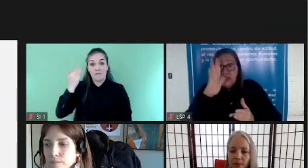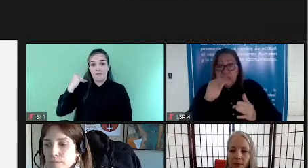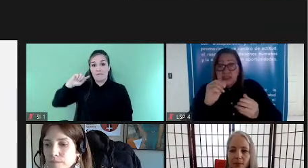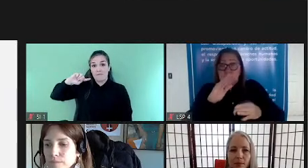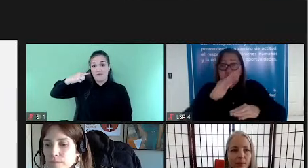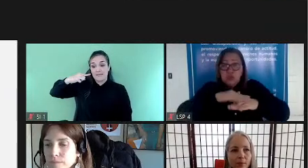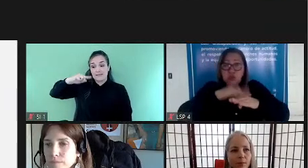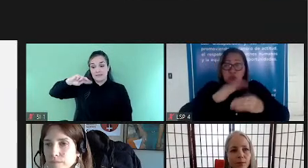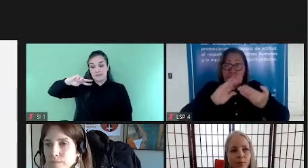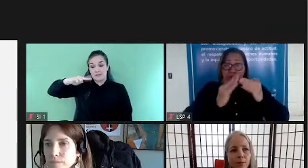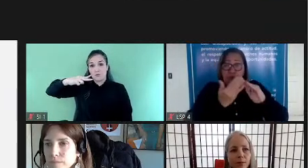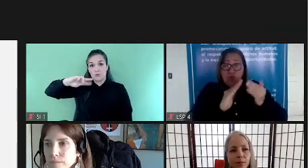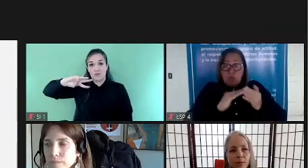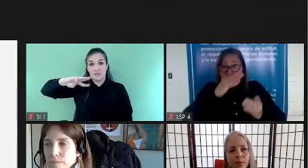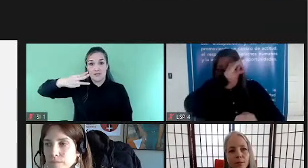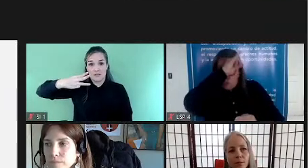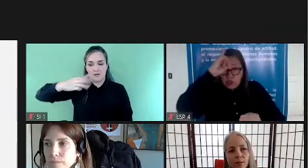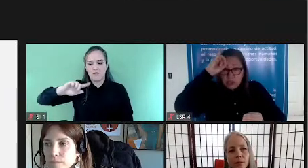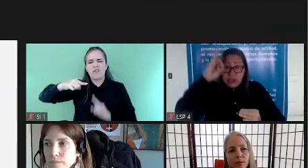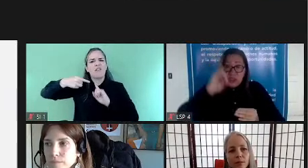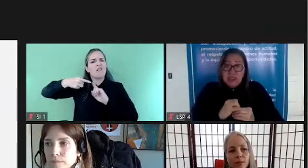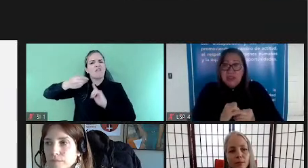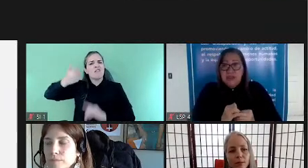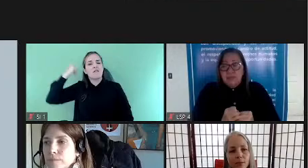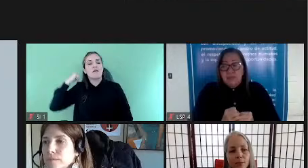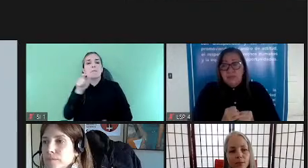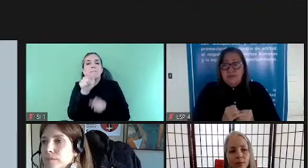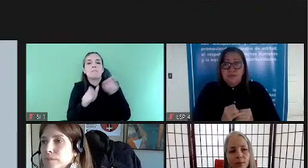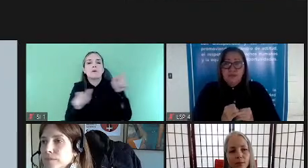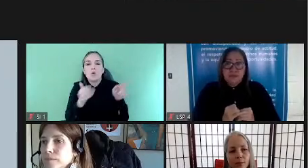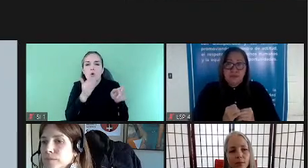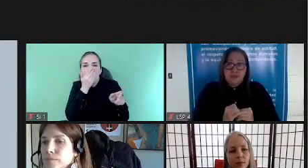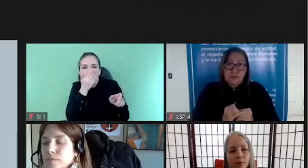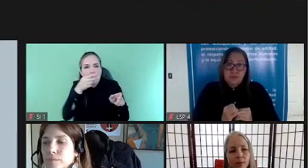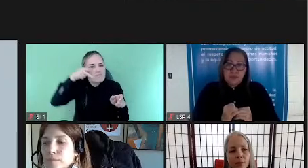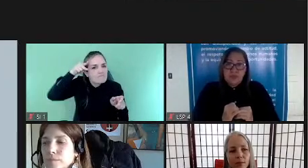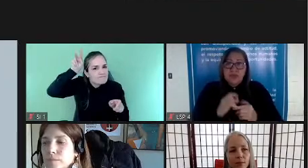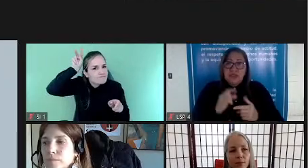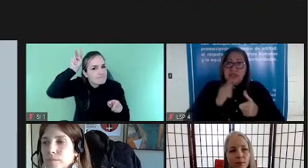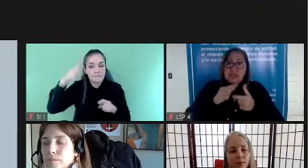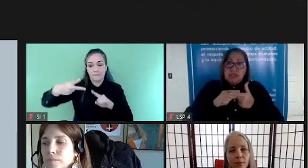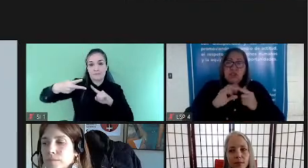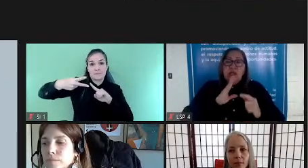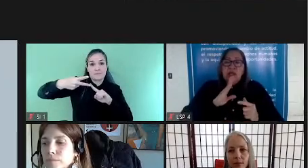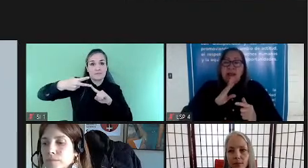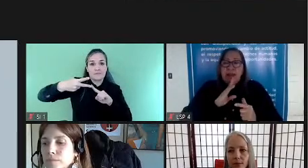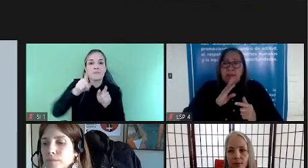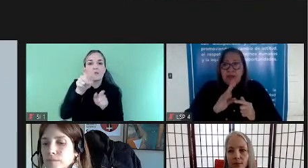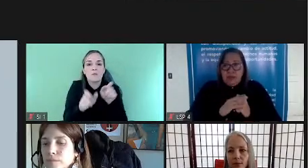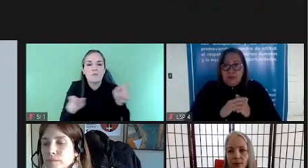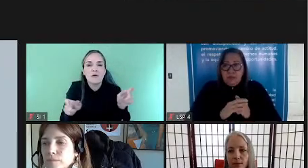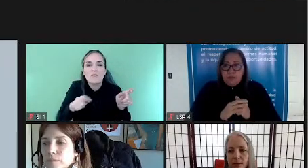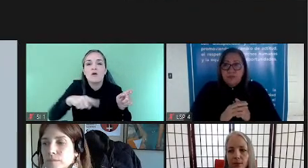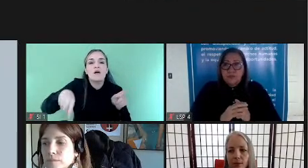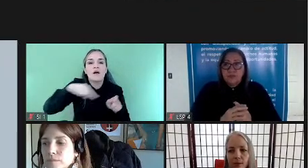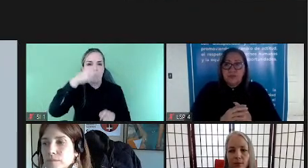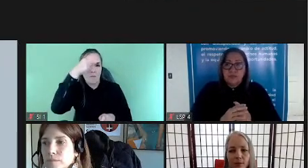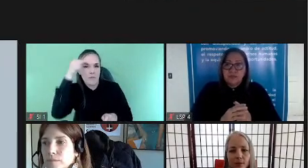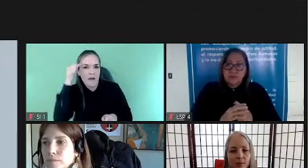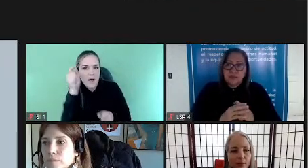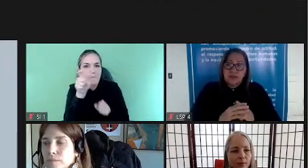social inclusion starting in 2015 an indigenous population 2018 on upper descendant population so in my